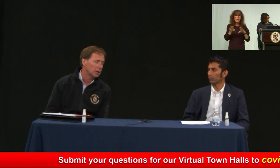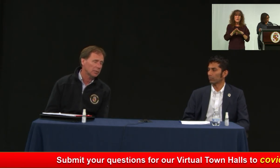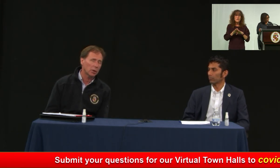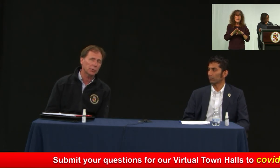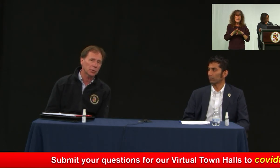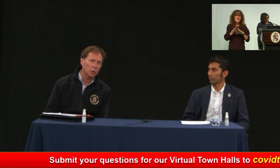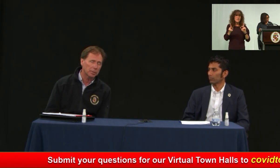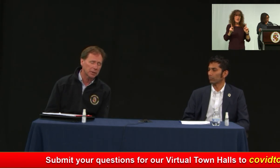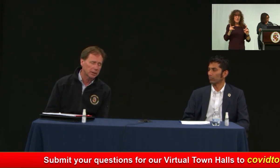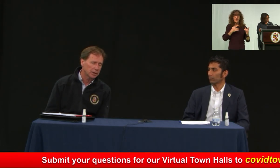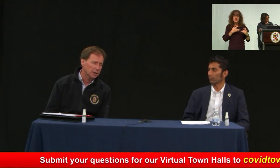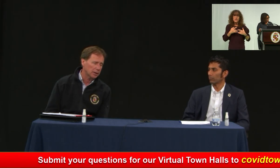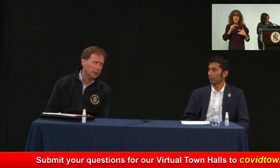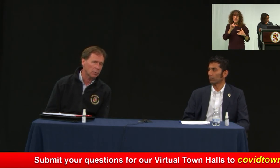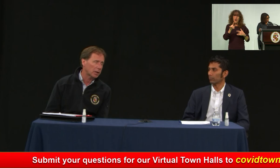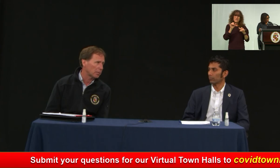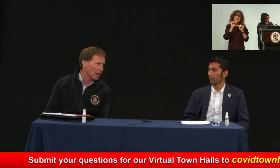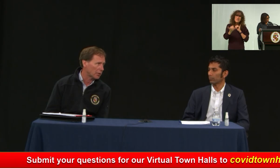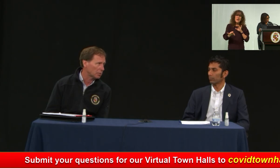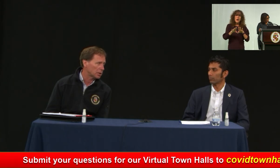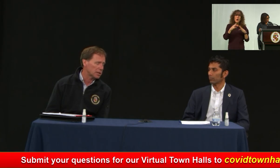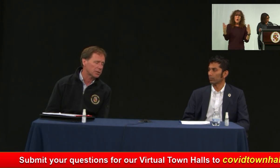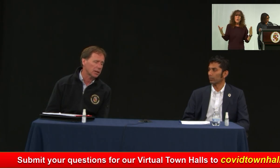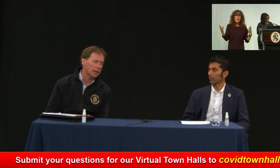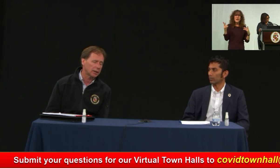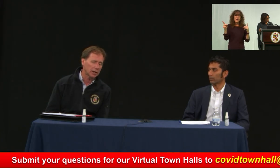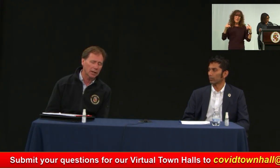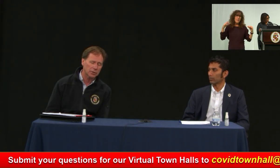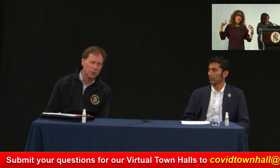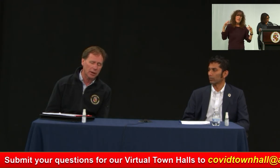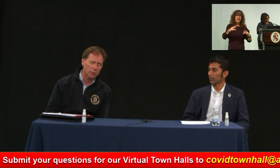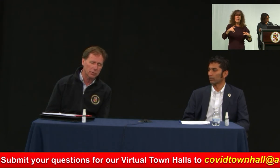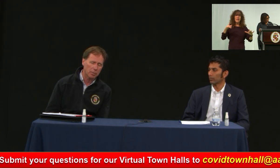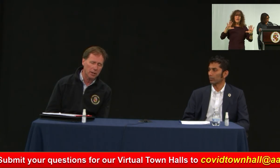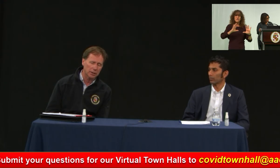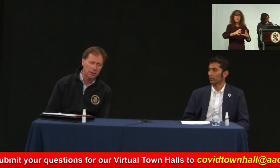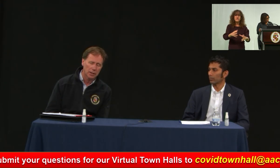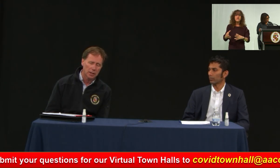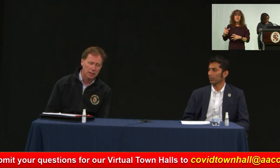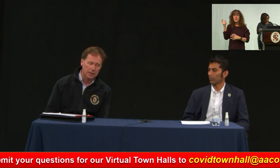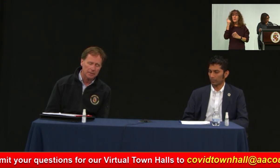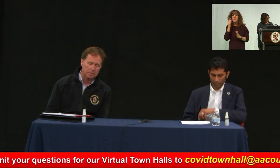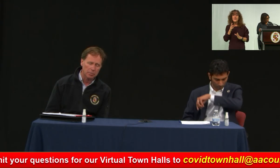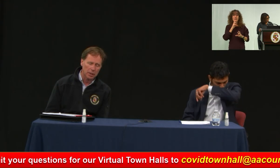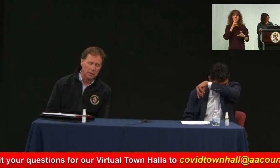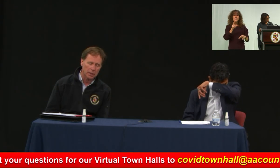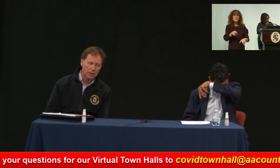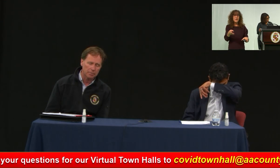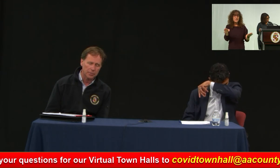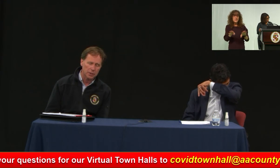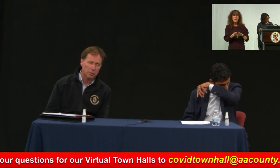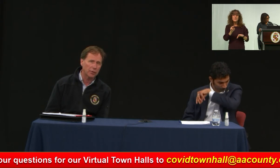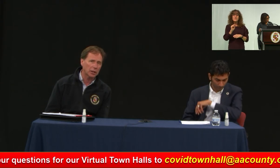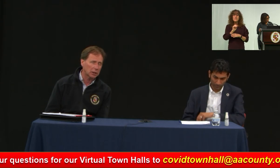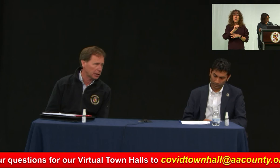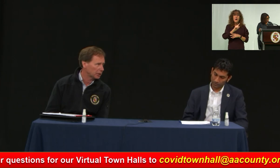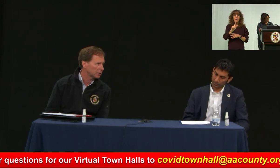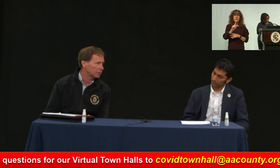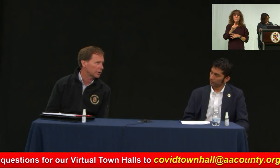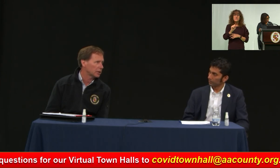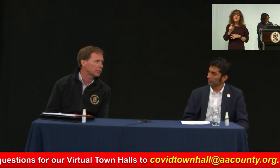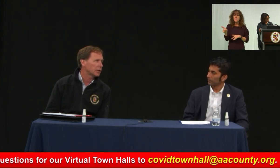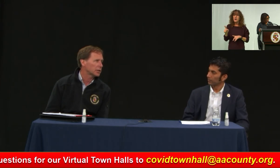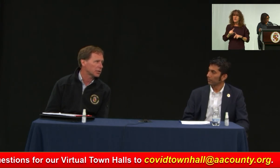concerned that malls were open and that they would become a gathering place. And so the governor responded. He's been very